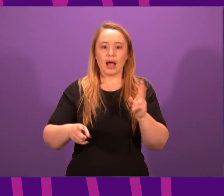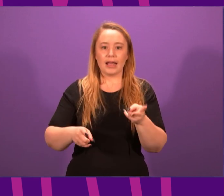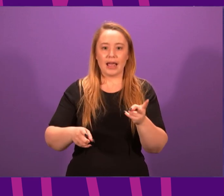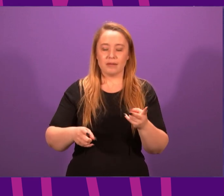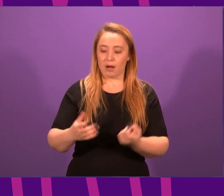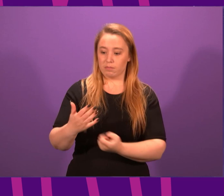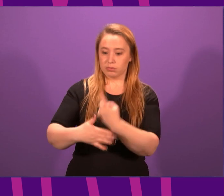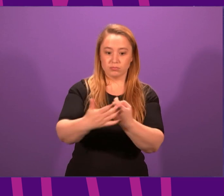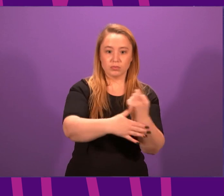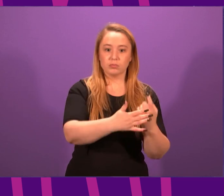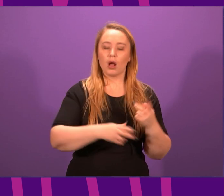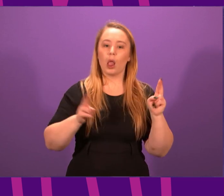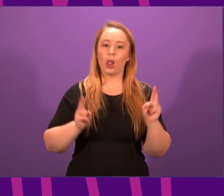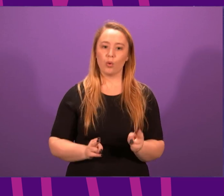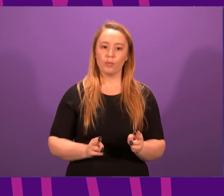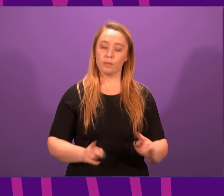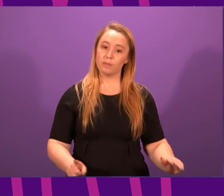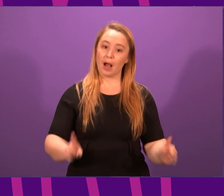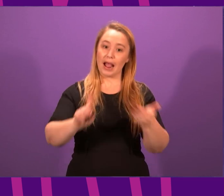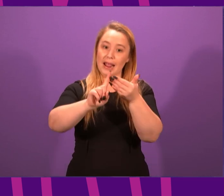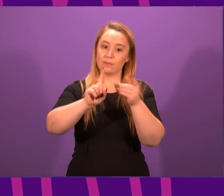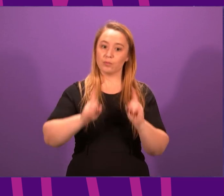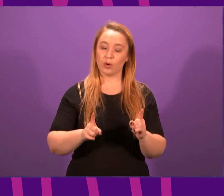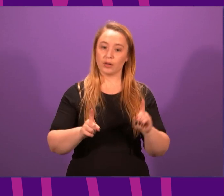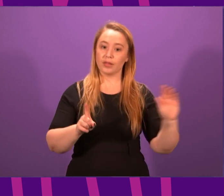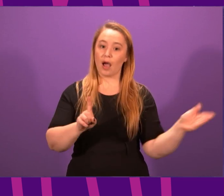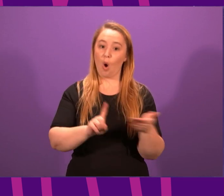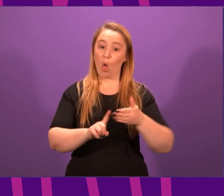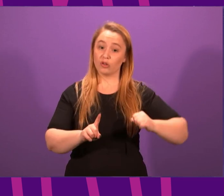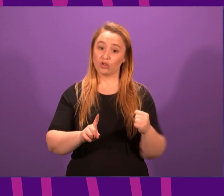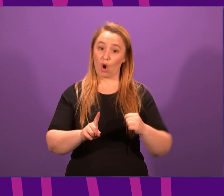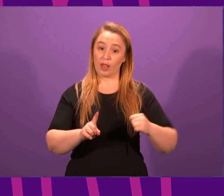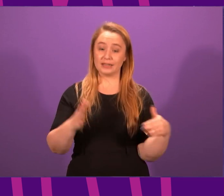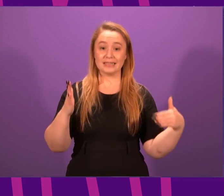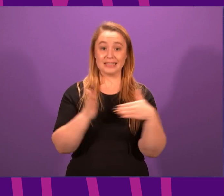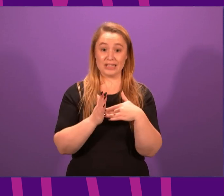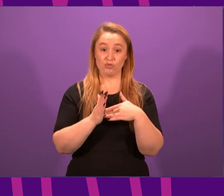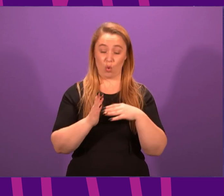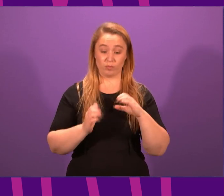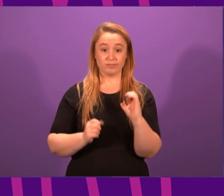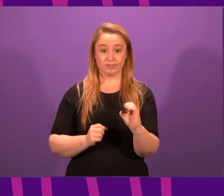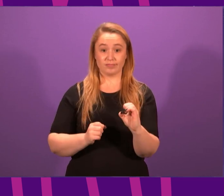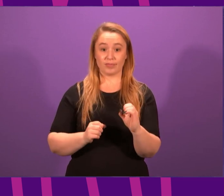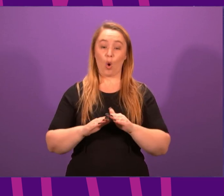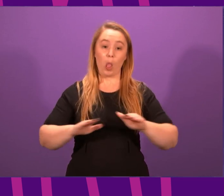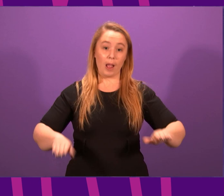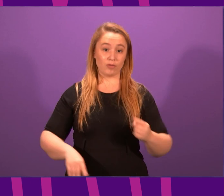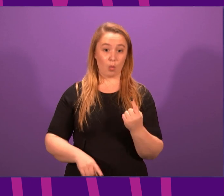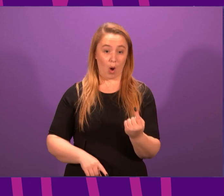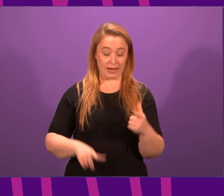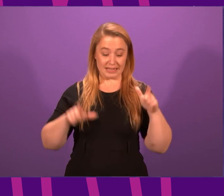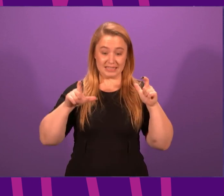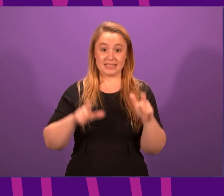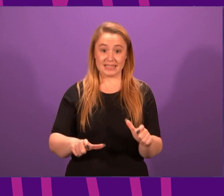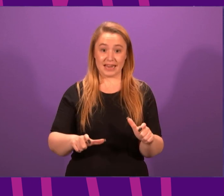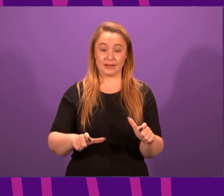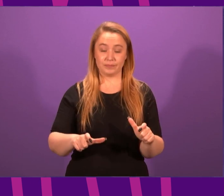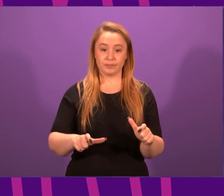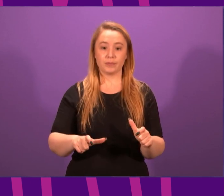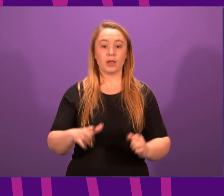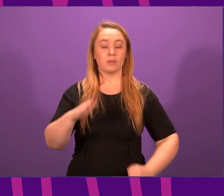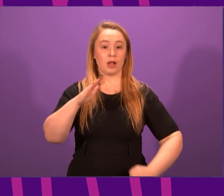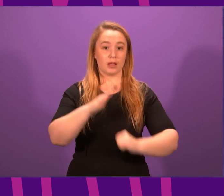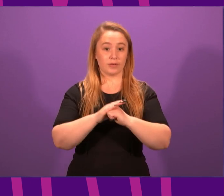low. Our objective, of course, is to get all parts of the country to level 0 or level 1 and remain there if we can. The restrictions